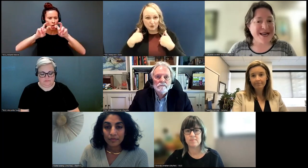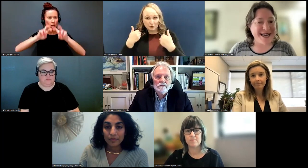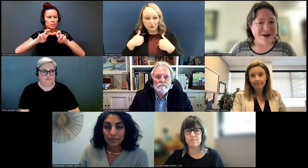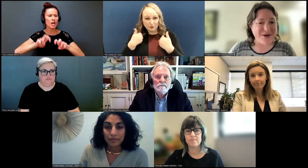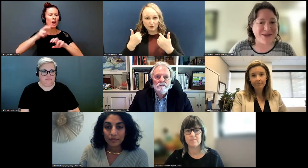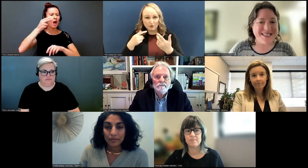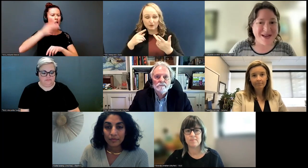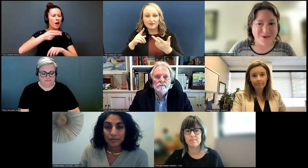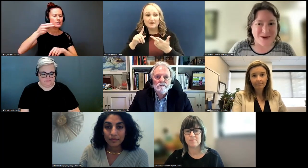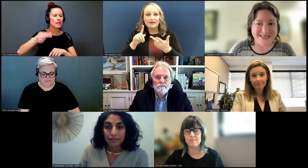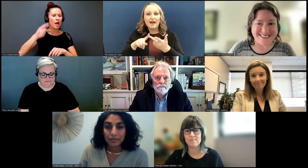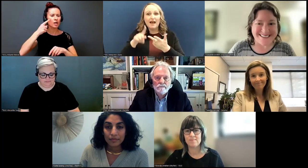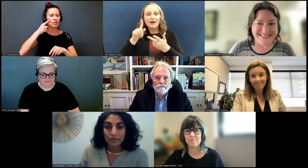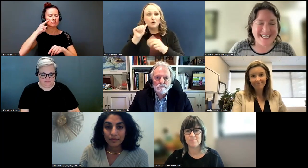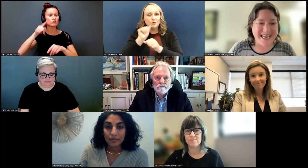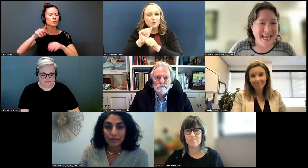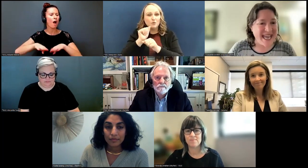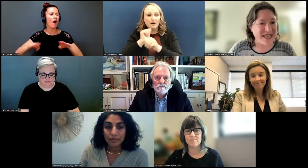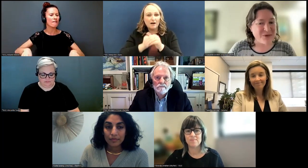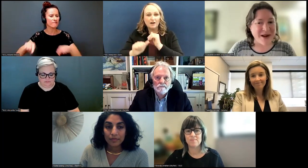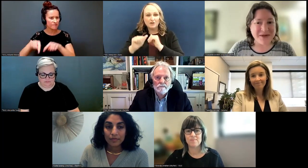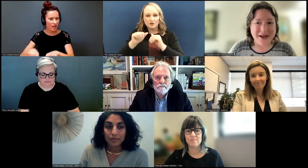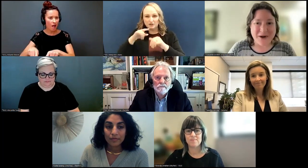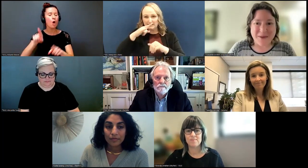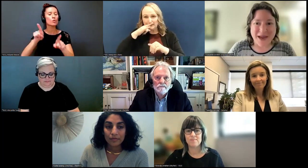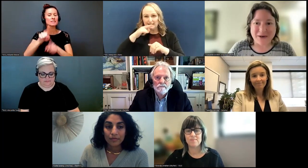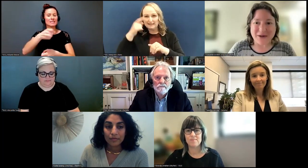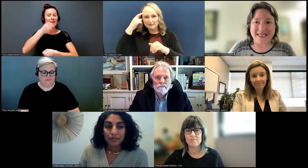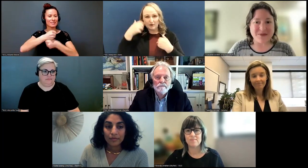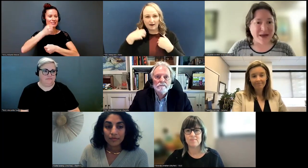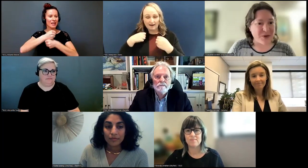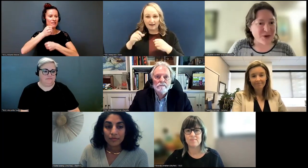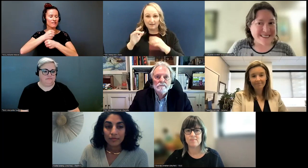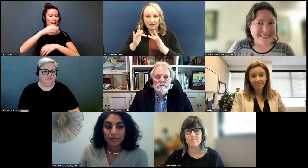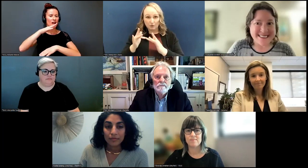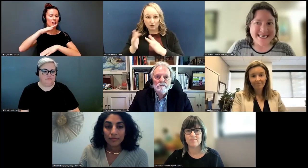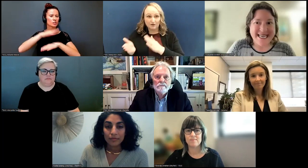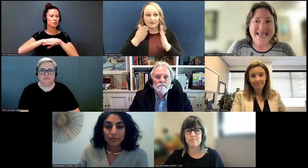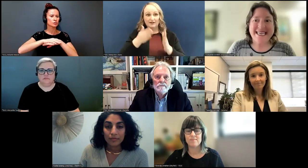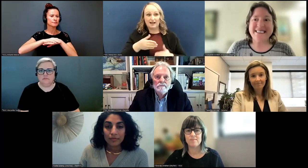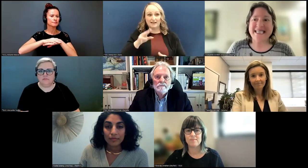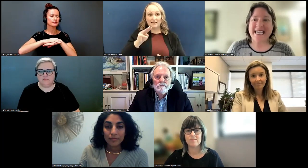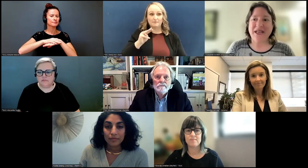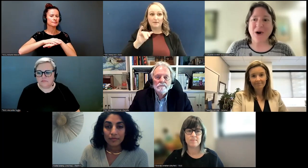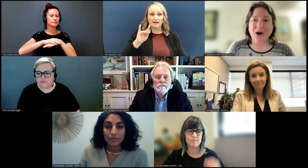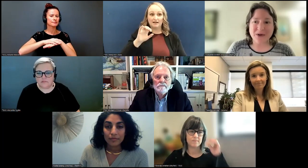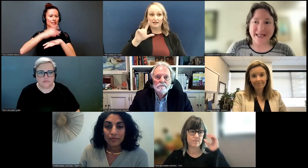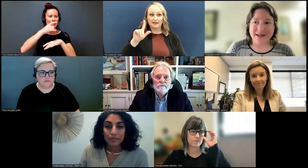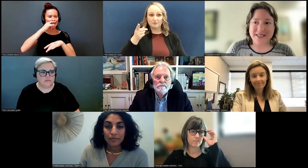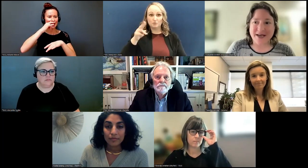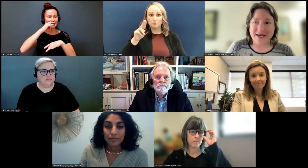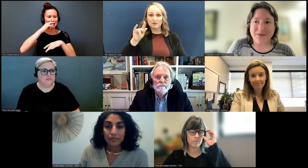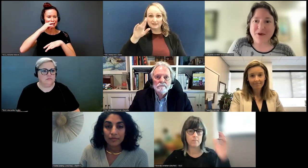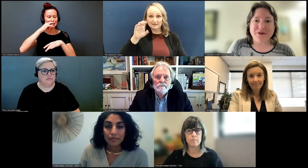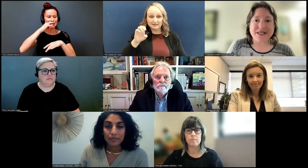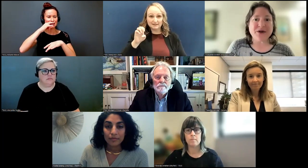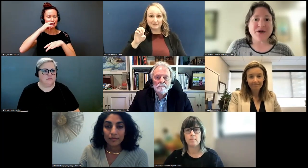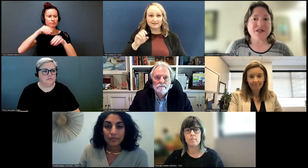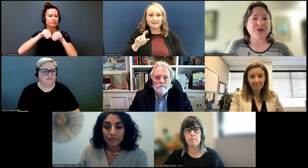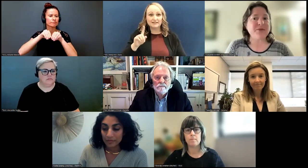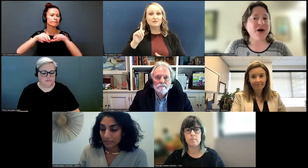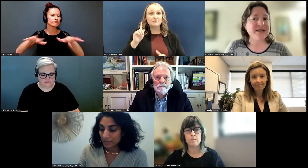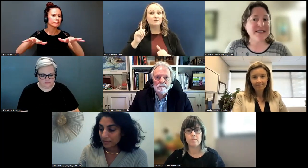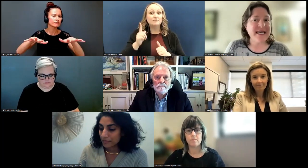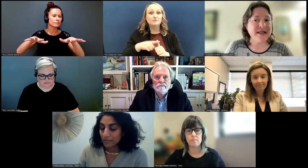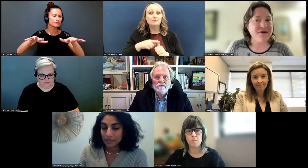Kids Brain Health Network. And rounding out our panel is Michael Prince. He is the inaugural Lansdowne Professor